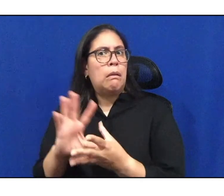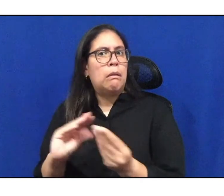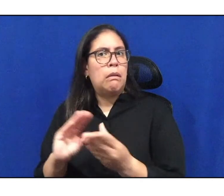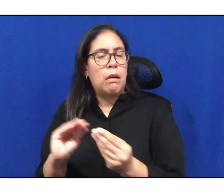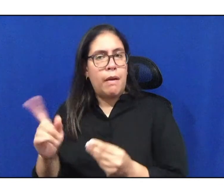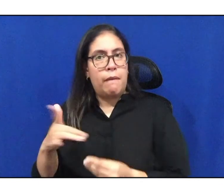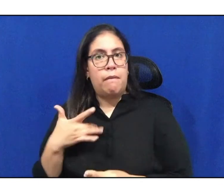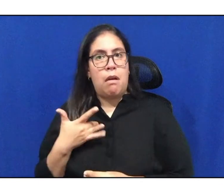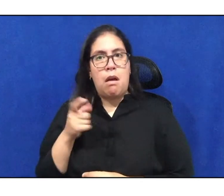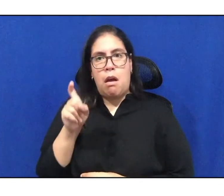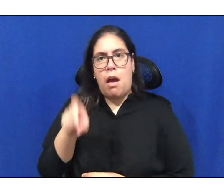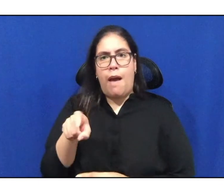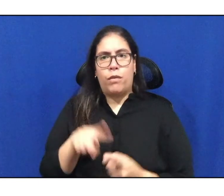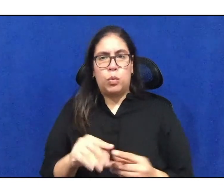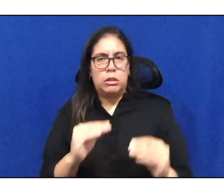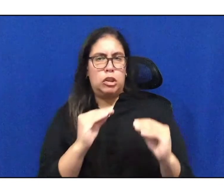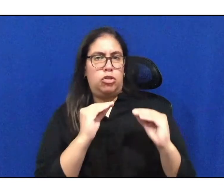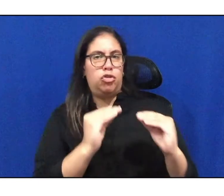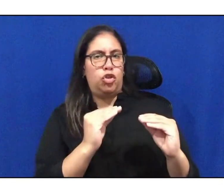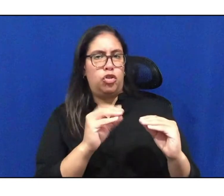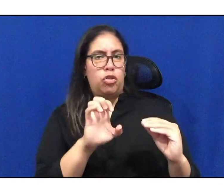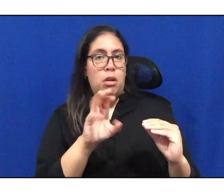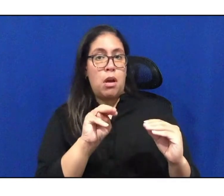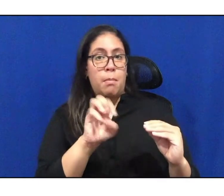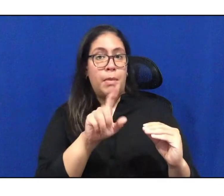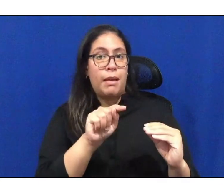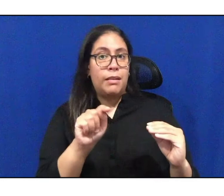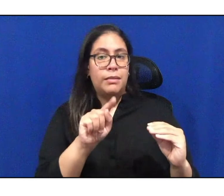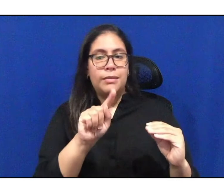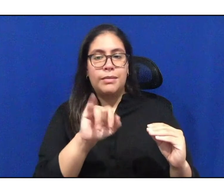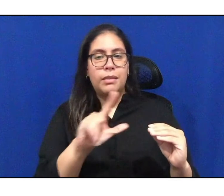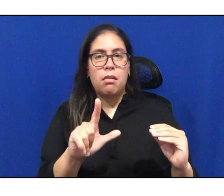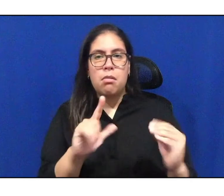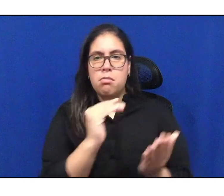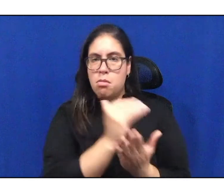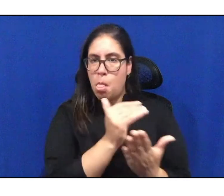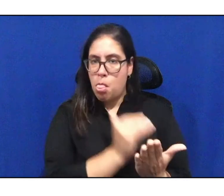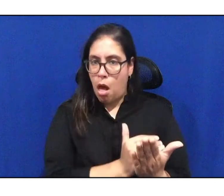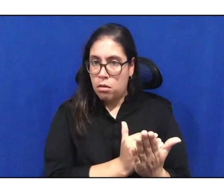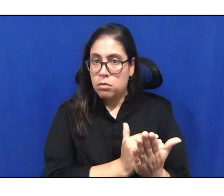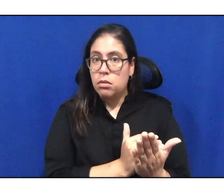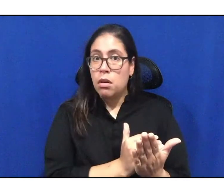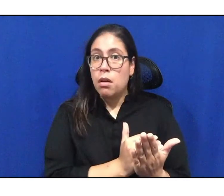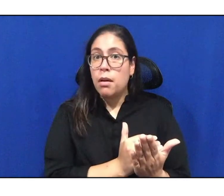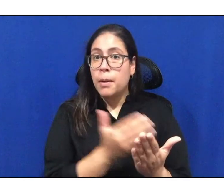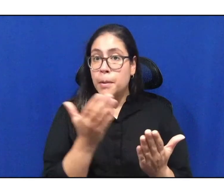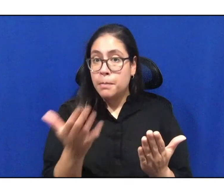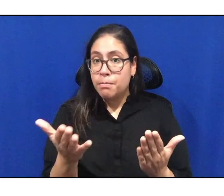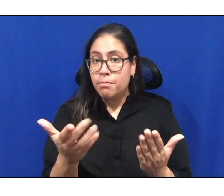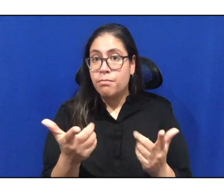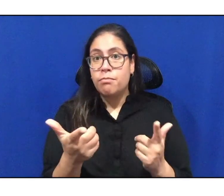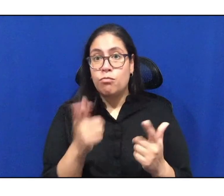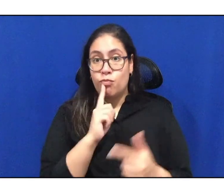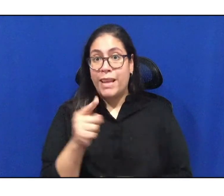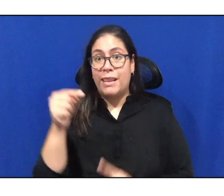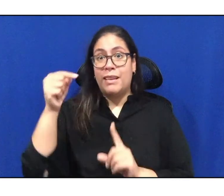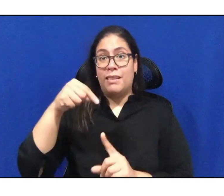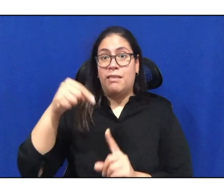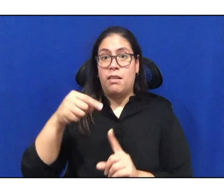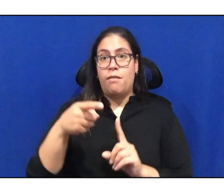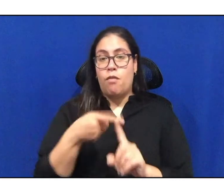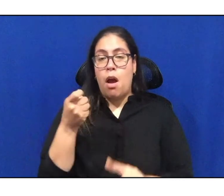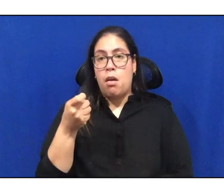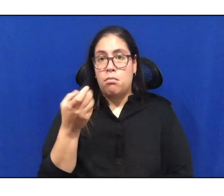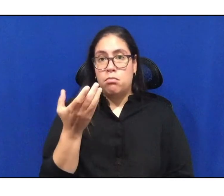to teach Emmett Till a lesson, right? That we know it comes Mhm. on the heels of Brown v. Board of Education, right? That there is a